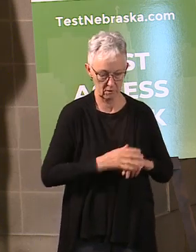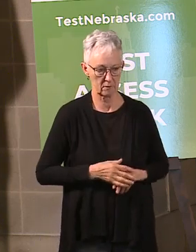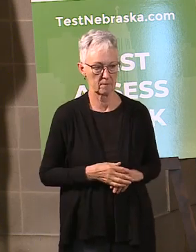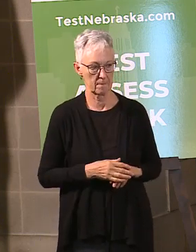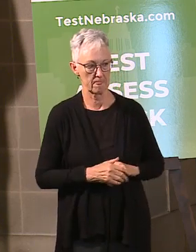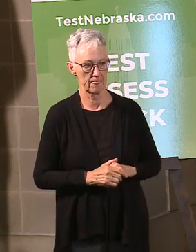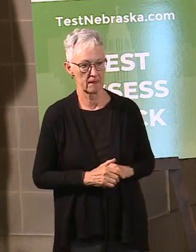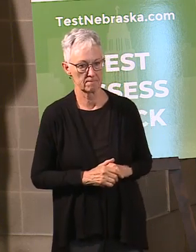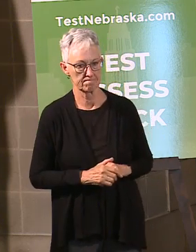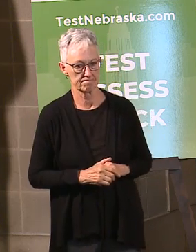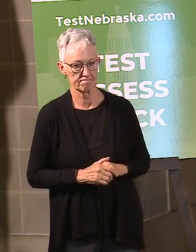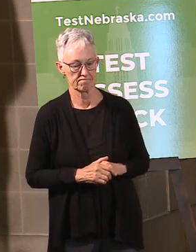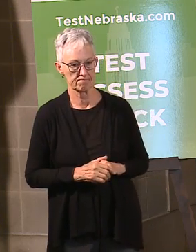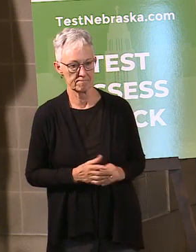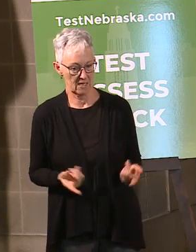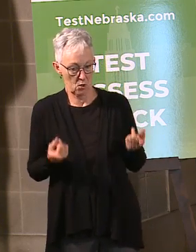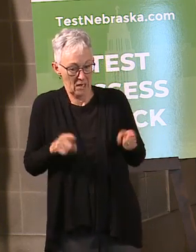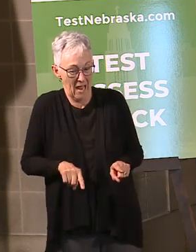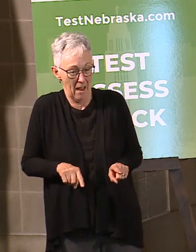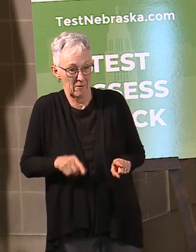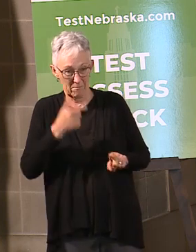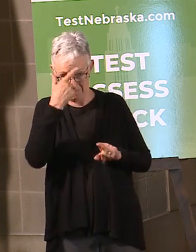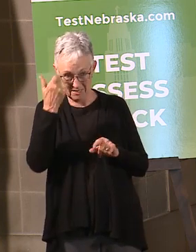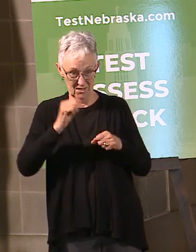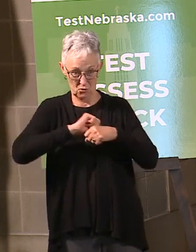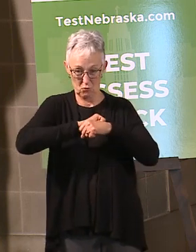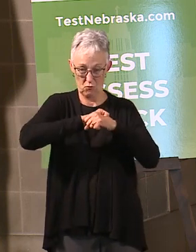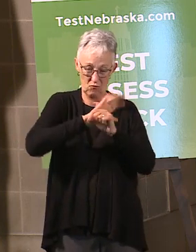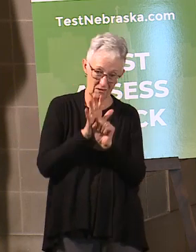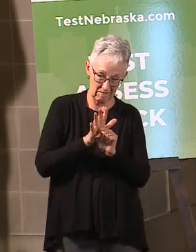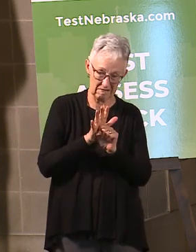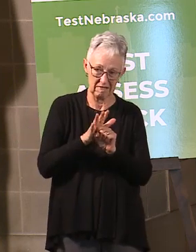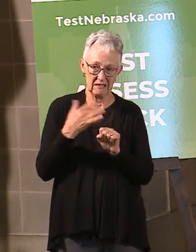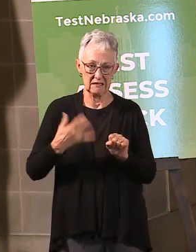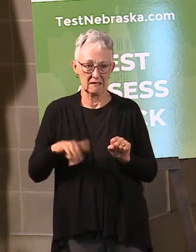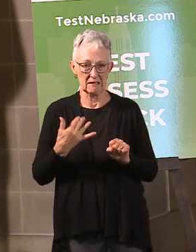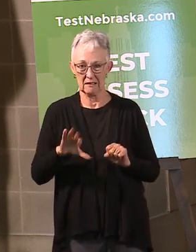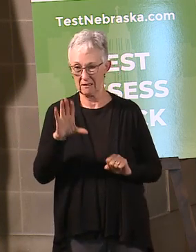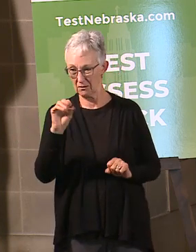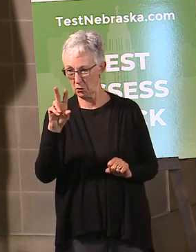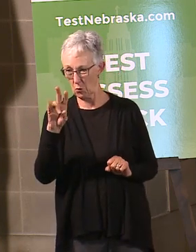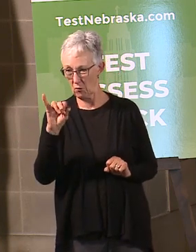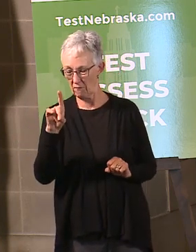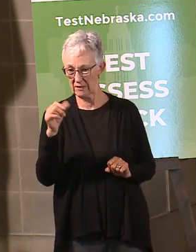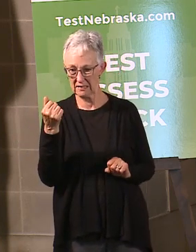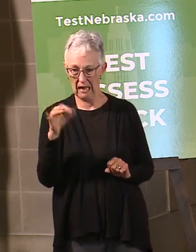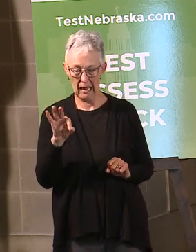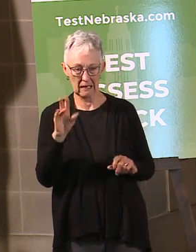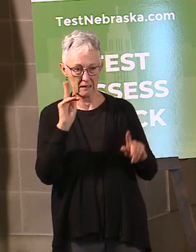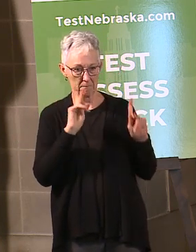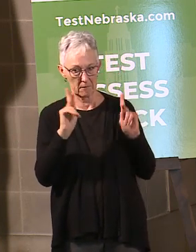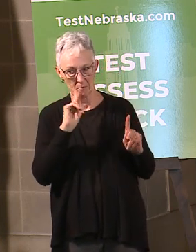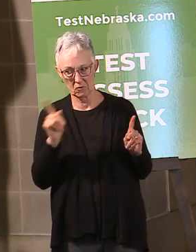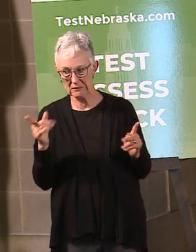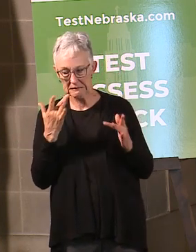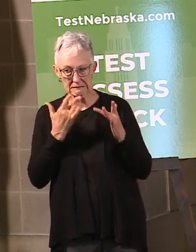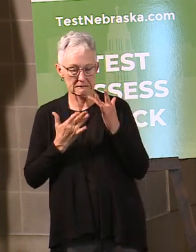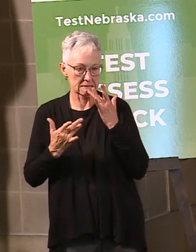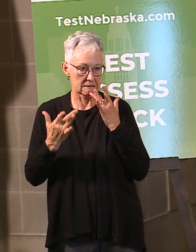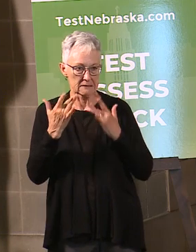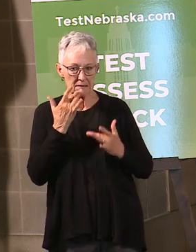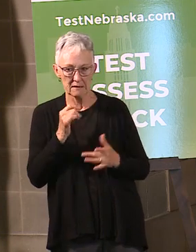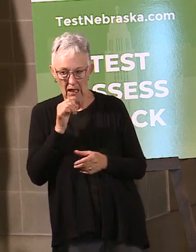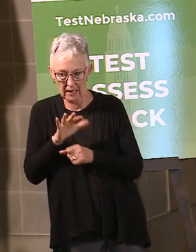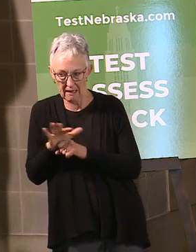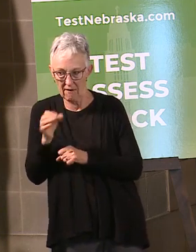is through COVID-19 and some of the stresses that that's caused on people, the demand on food pantries really